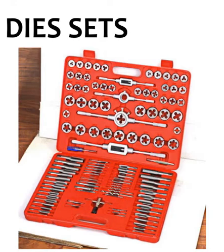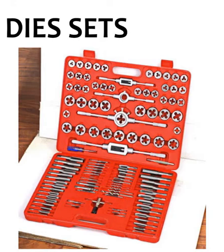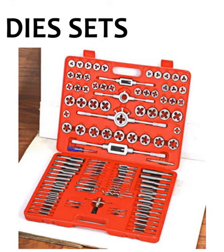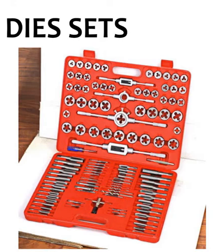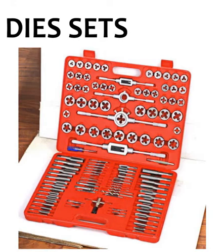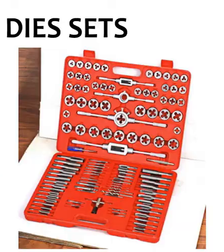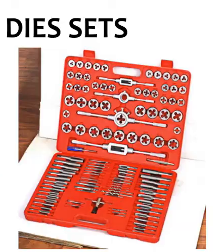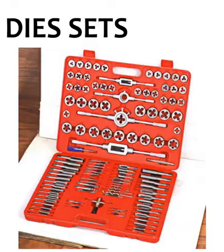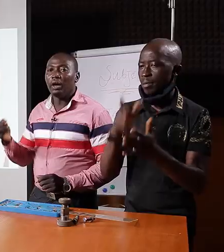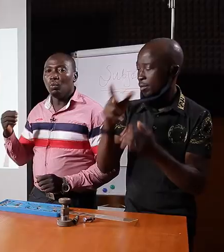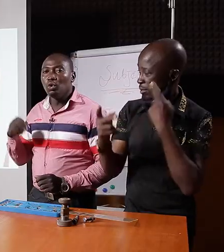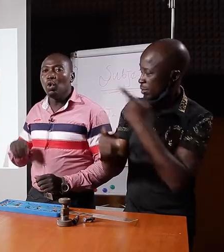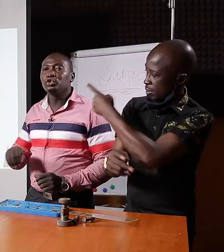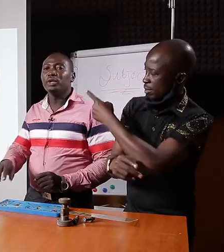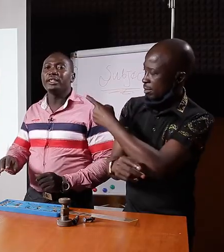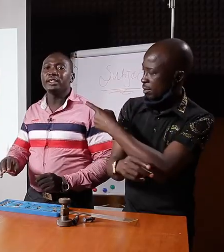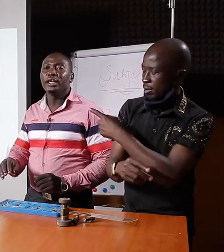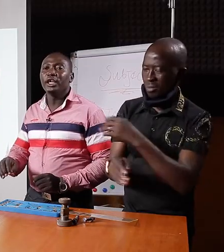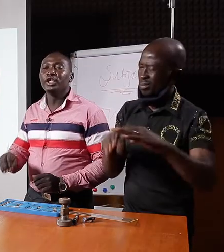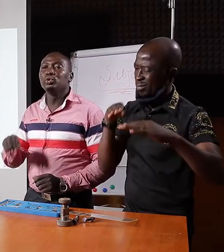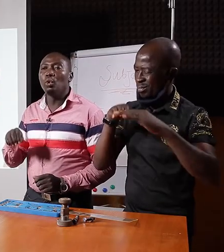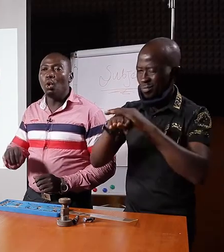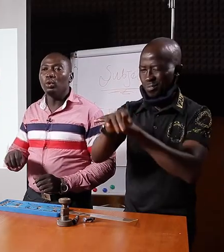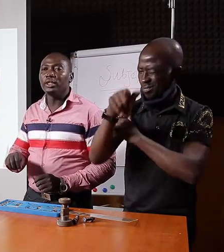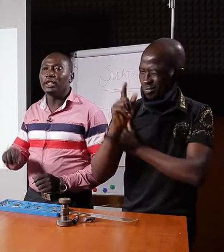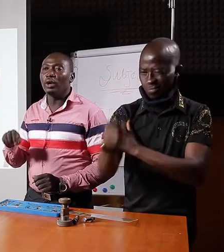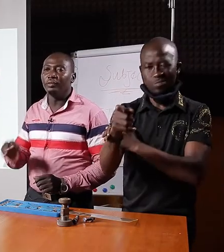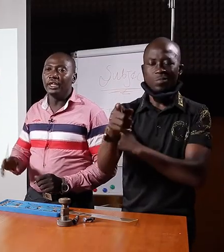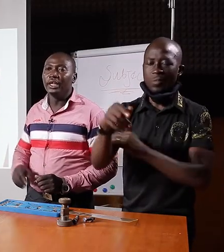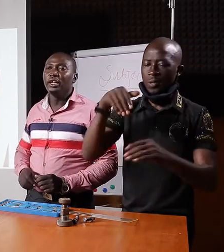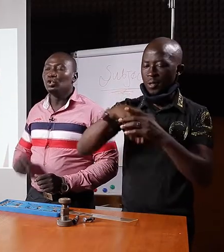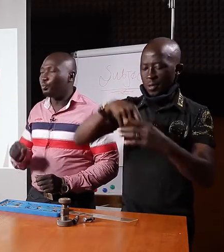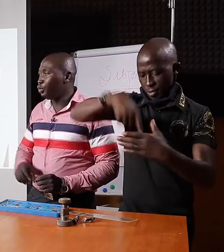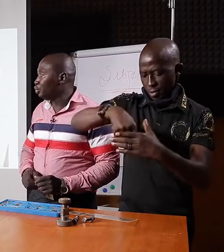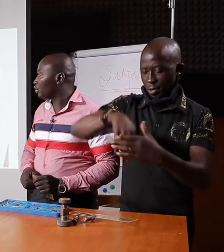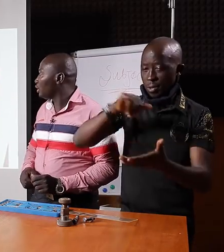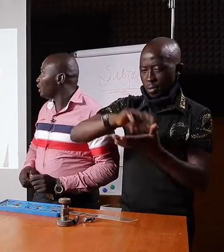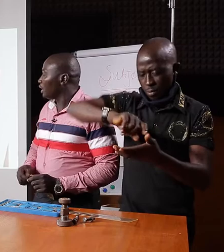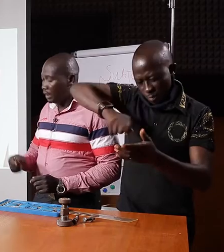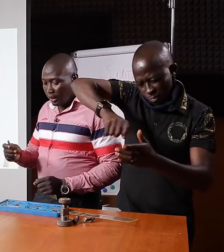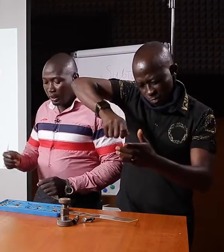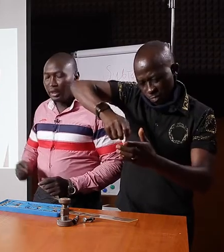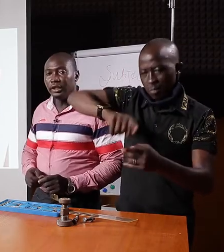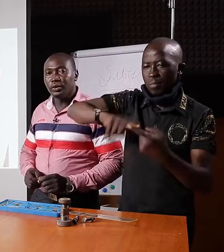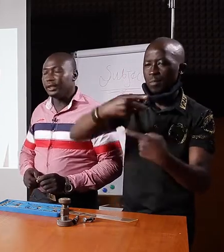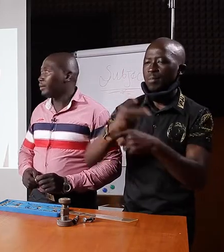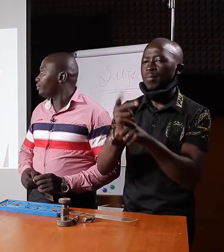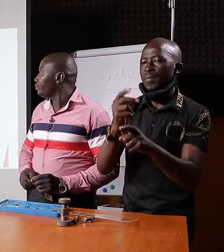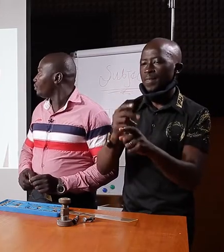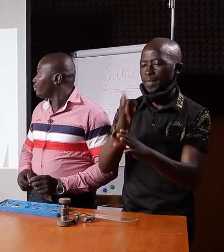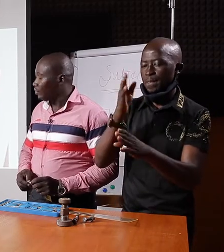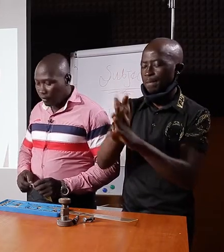These 3 taps will go straight into the hole that you have drilled to produce the